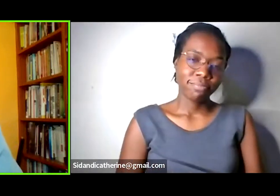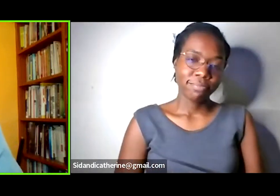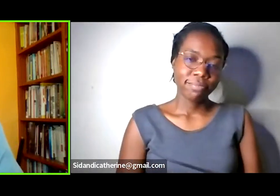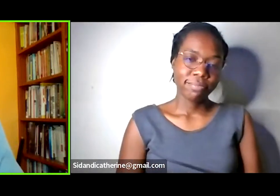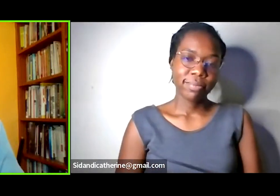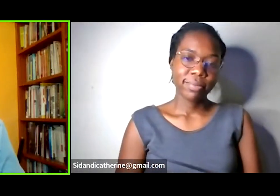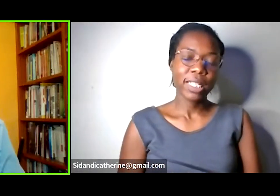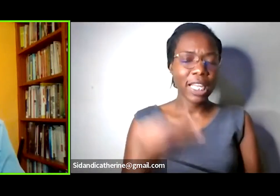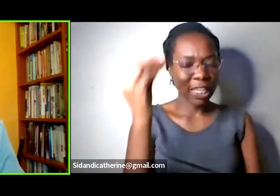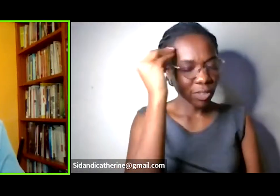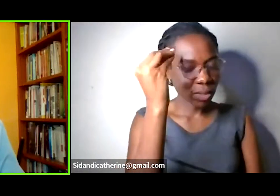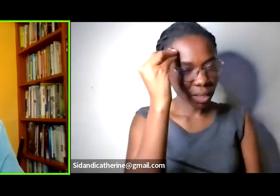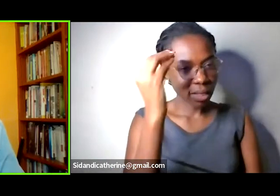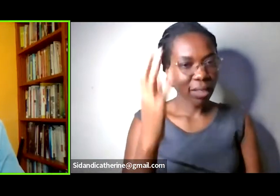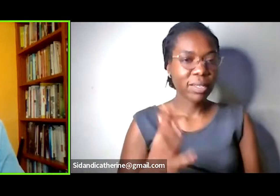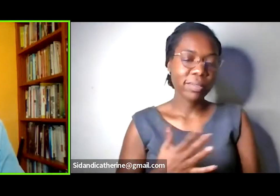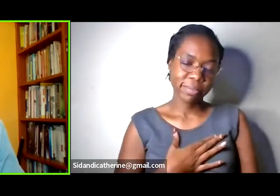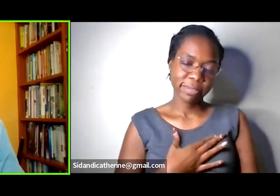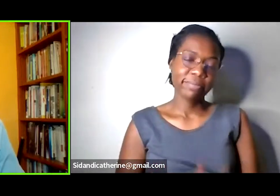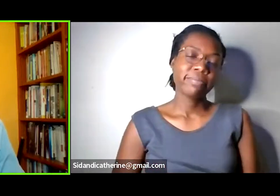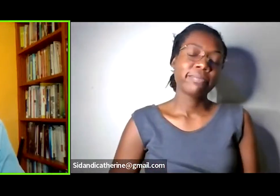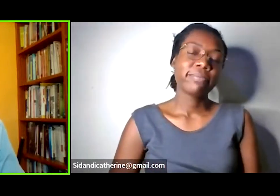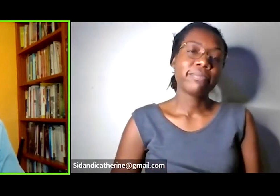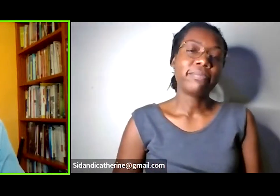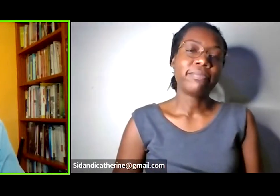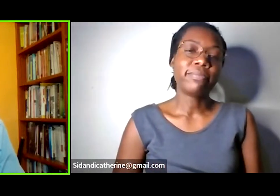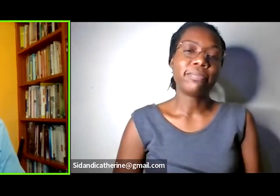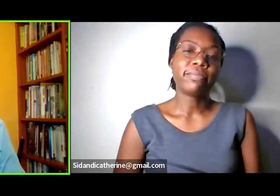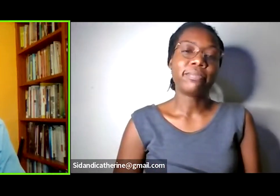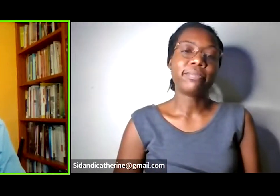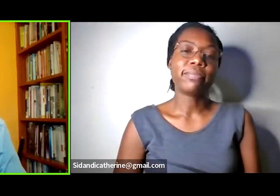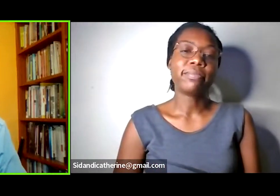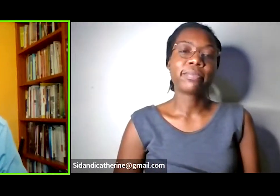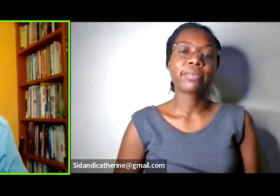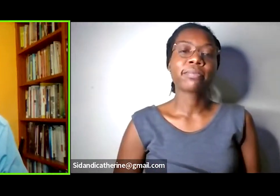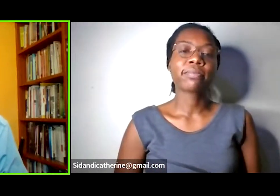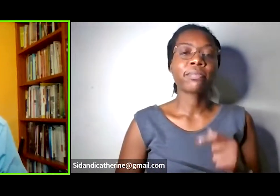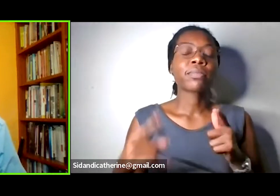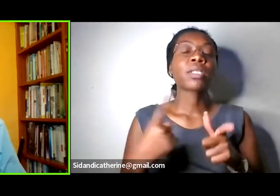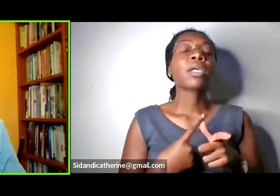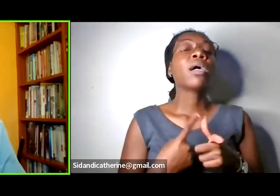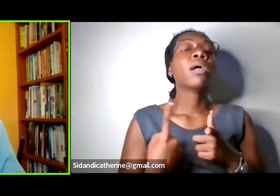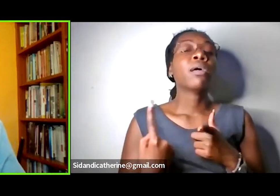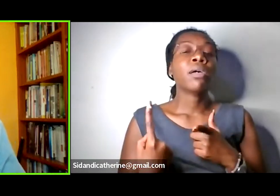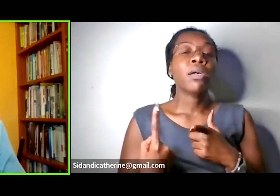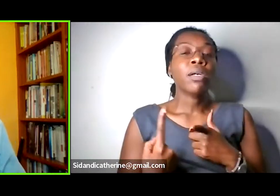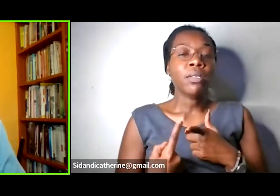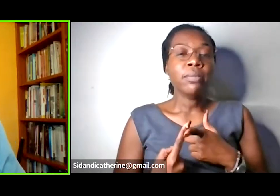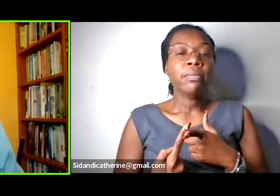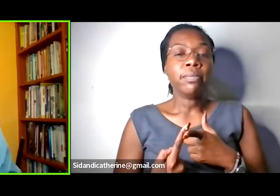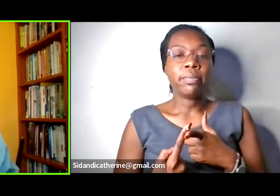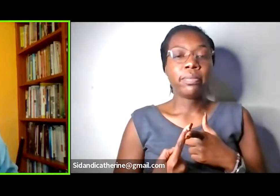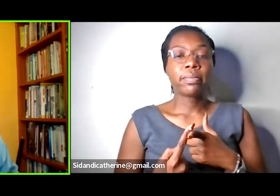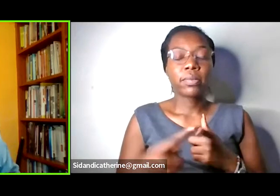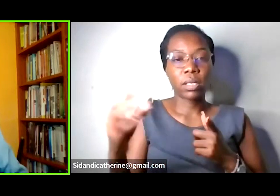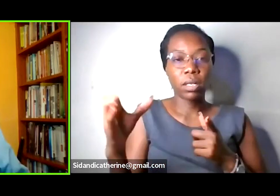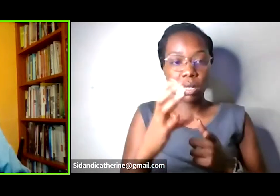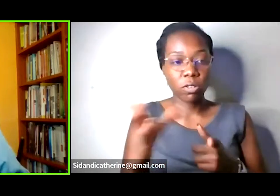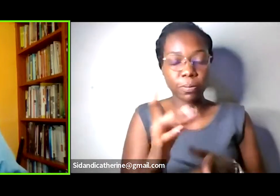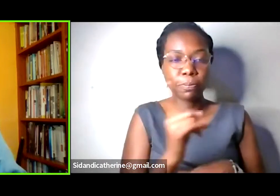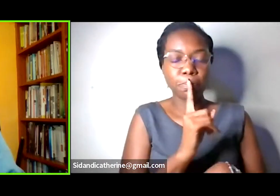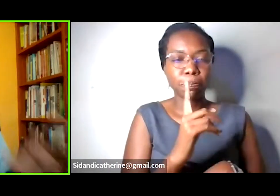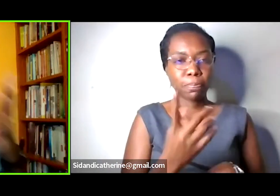provider in the house? Is there an author in the house? Is there an entrepreneur in the house? Is there somebody who is starting